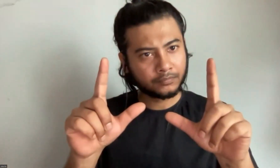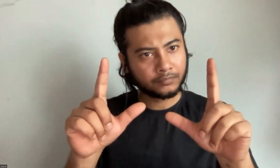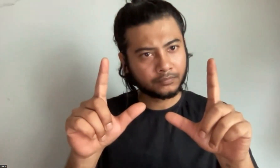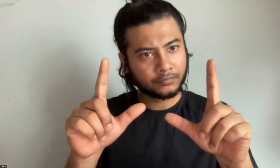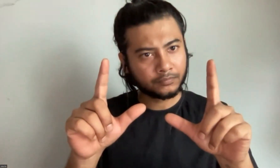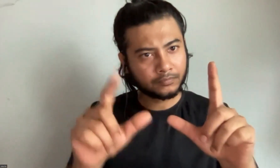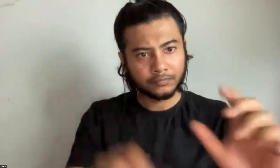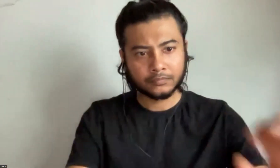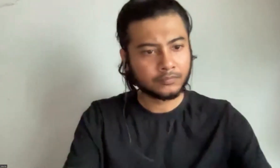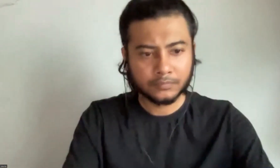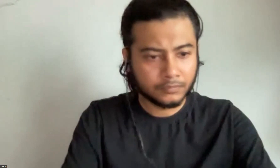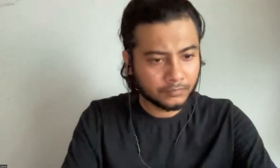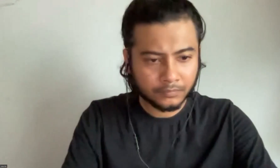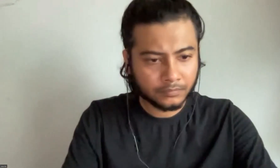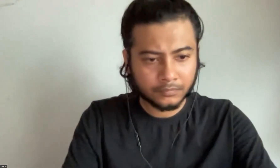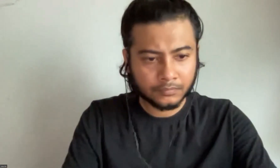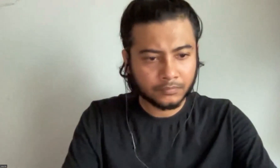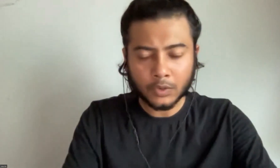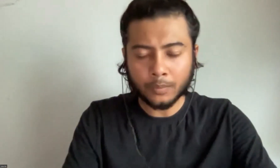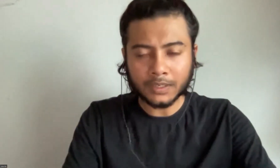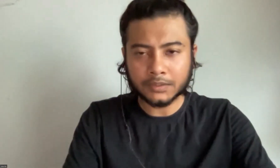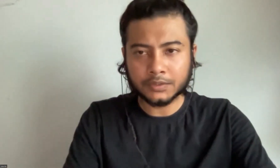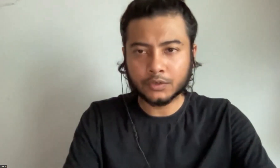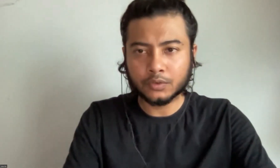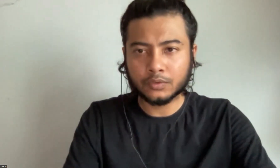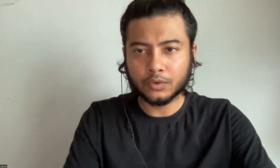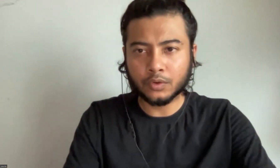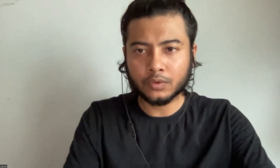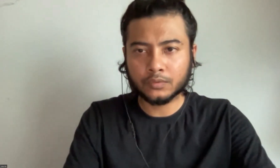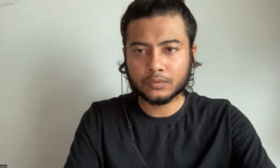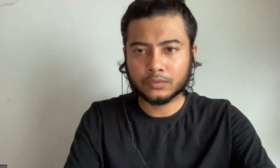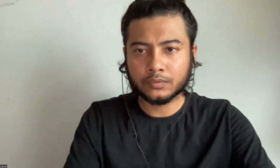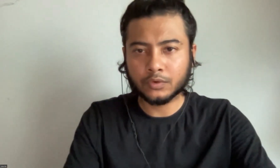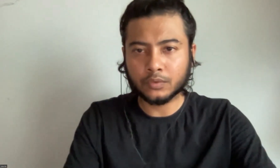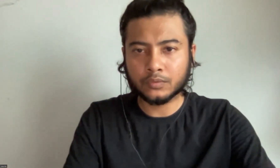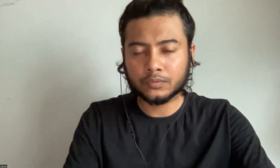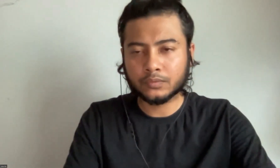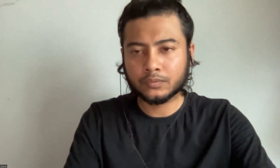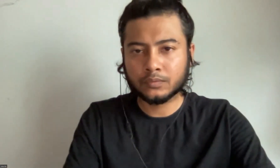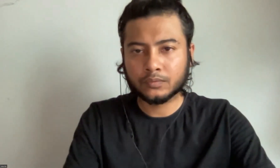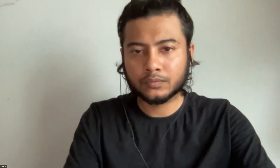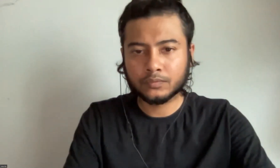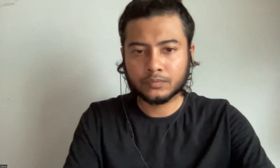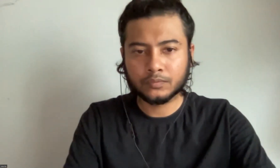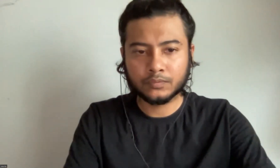Hare Krishna. No, Saurabh Mataji, Prabhu, no. it's not No. visible, huh? No. Okay.